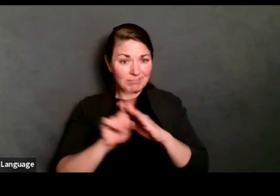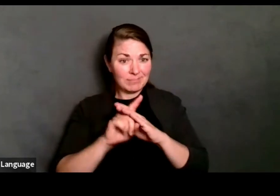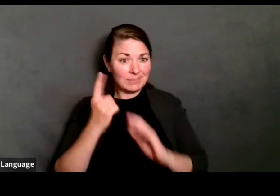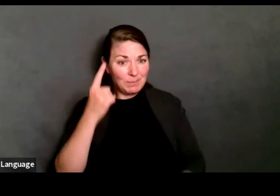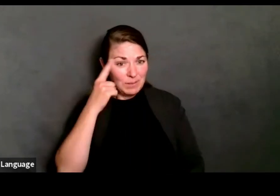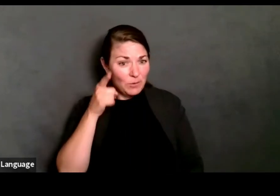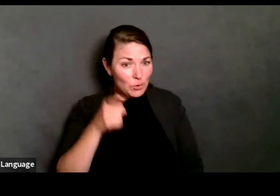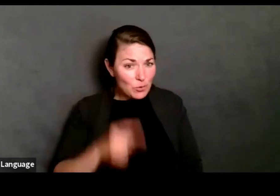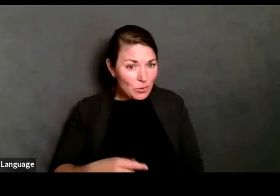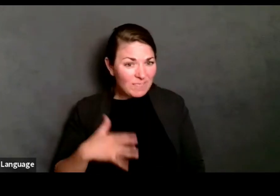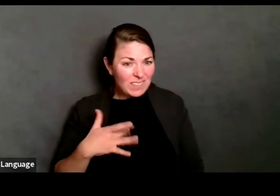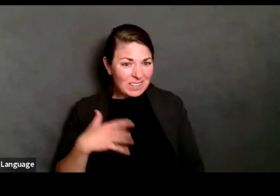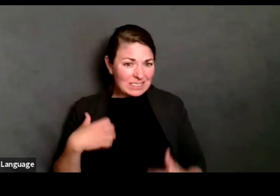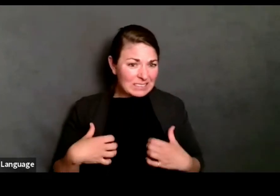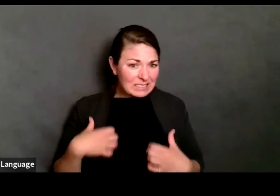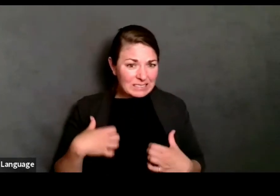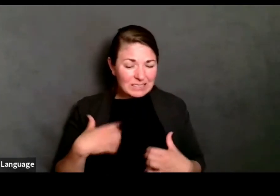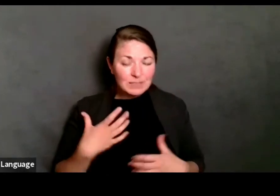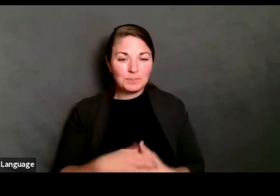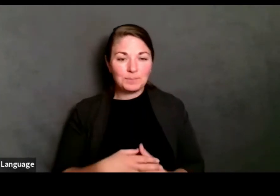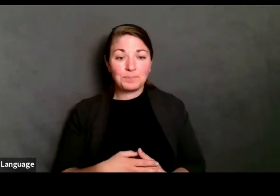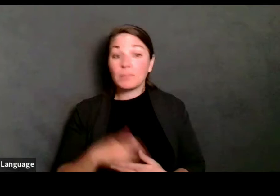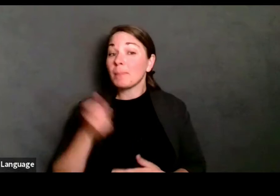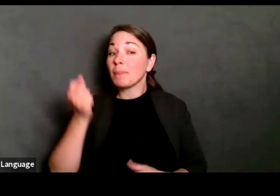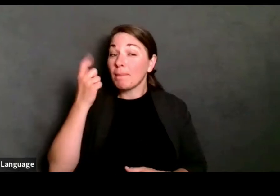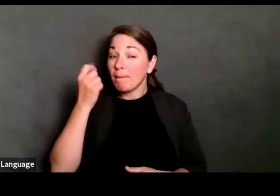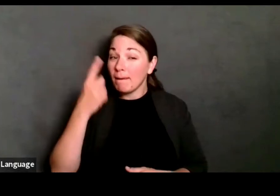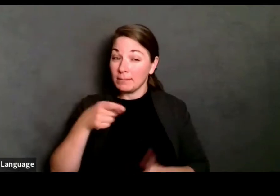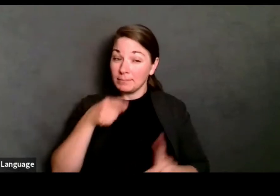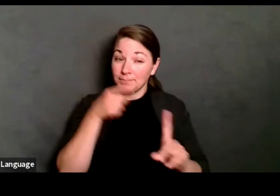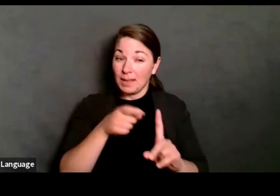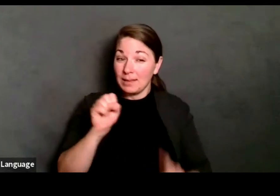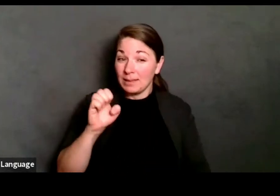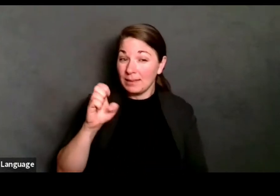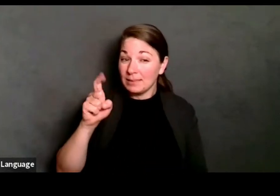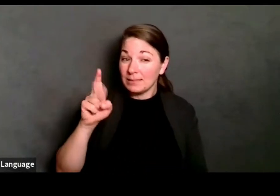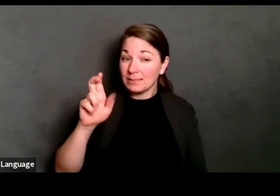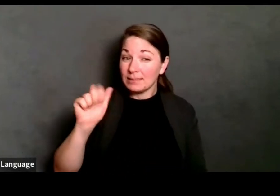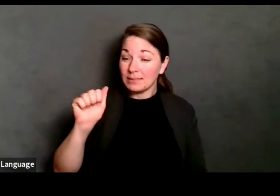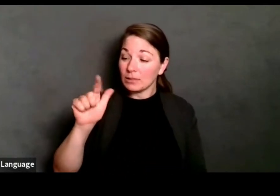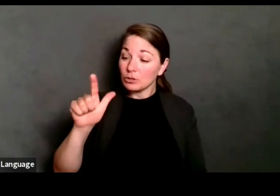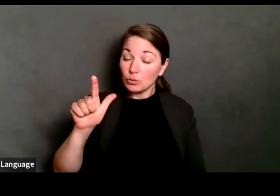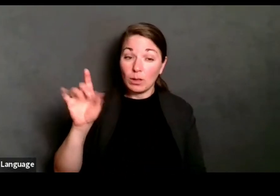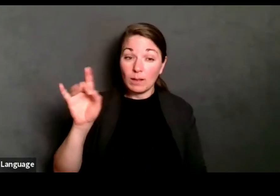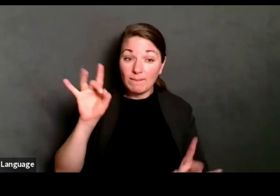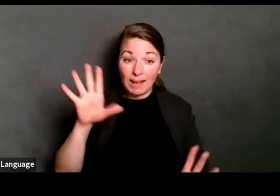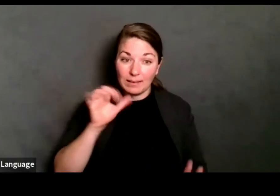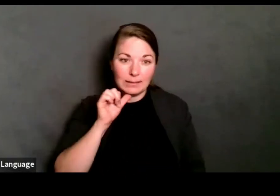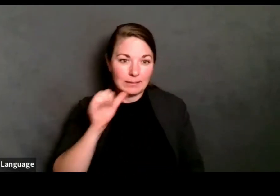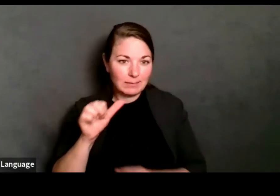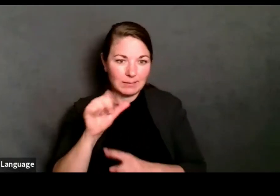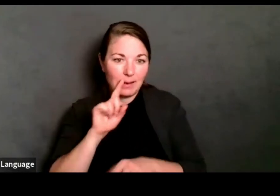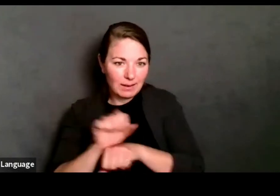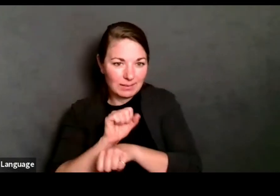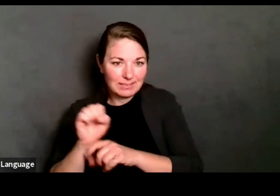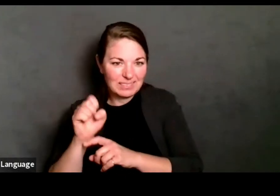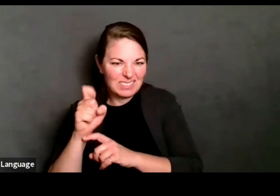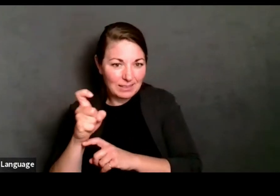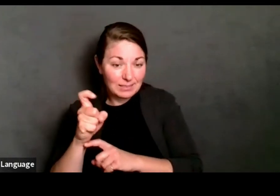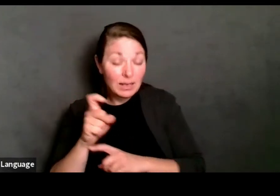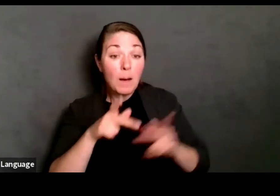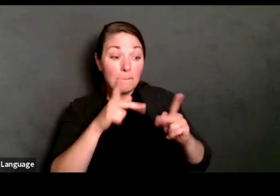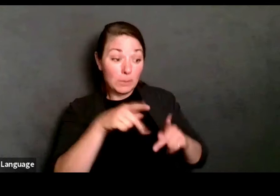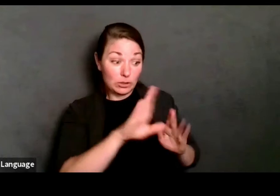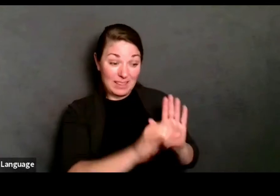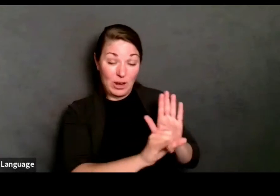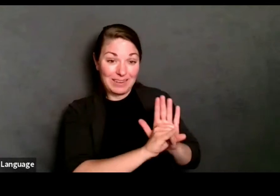Sexual violence, as we're going to talk about more in a minute, is not sex. A person's sexual identity has nothing to do with acts of violence. Now,